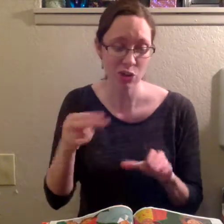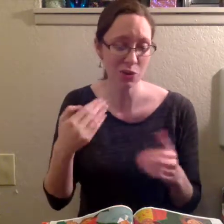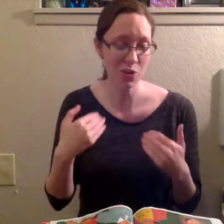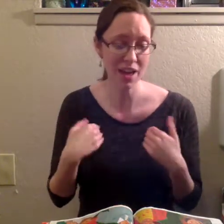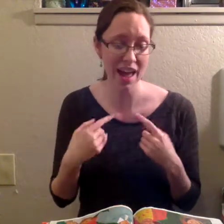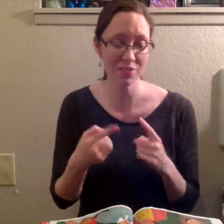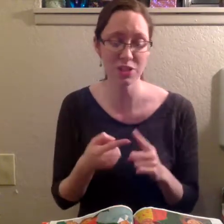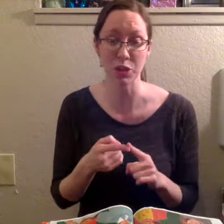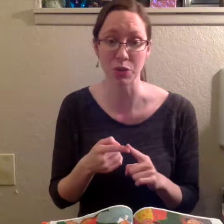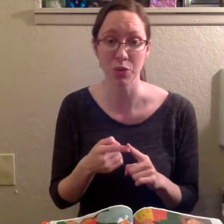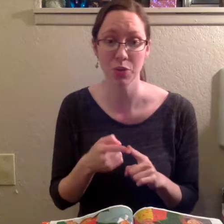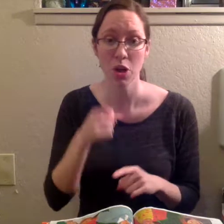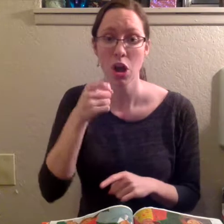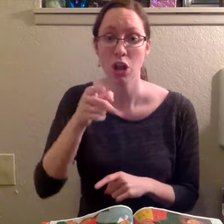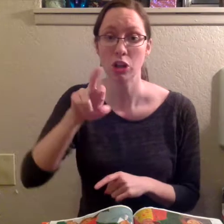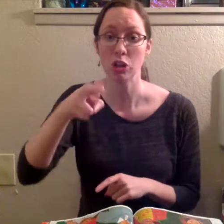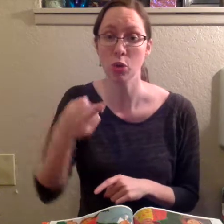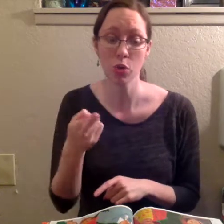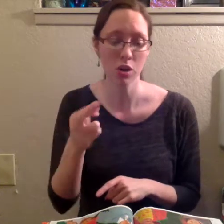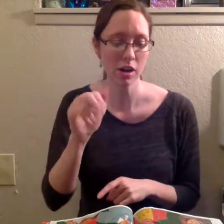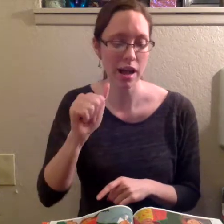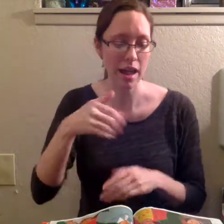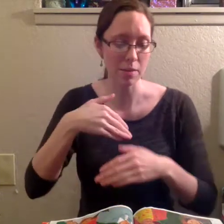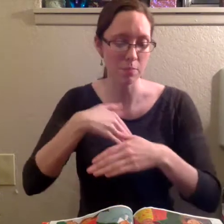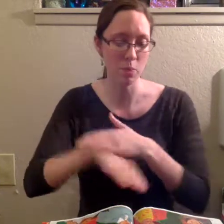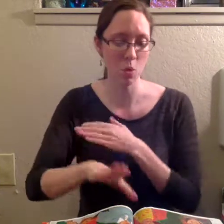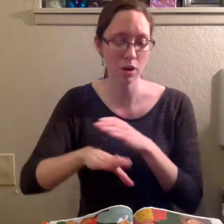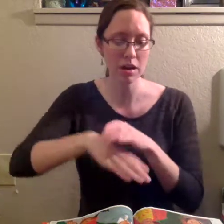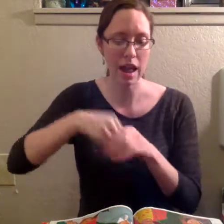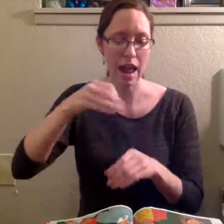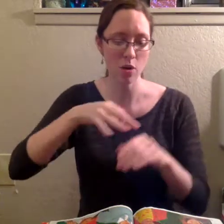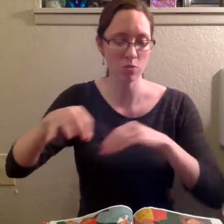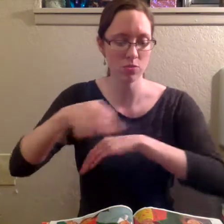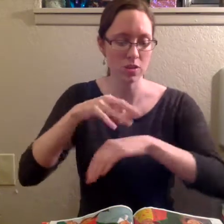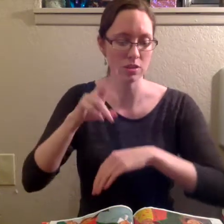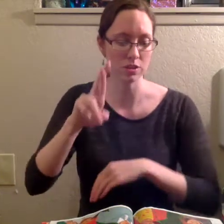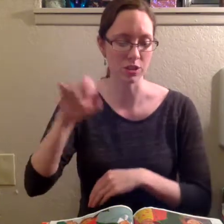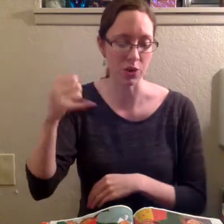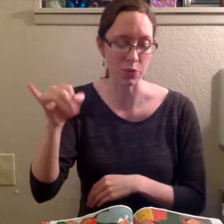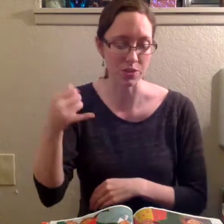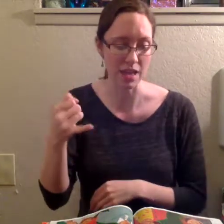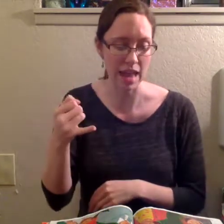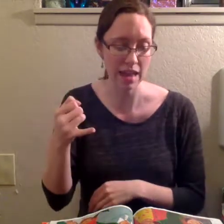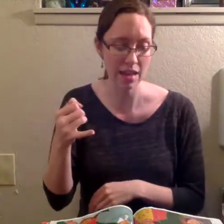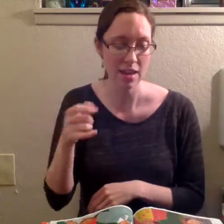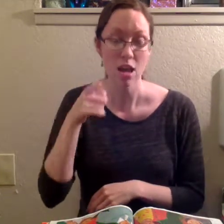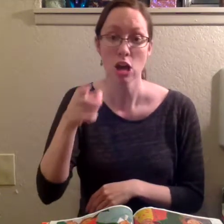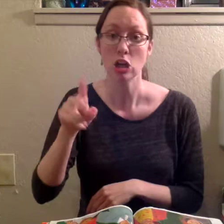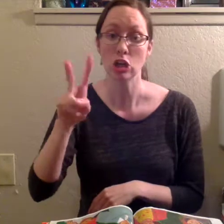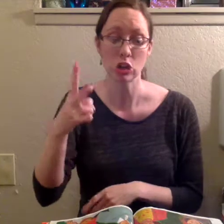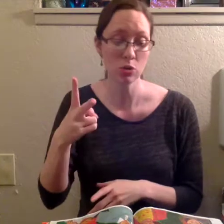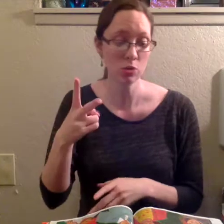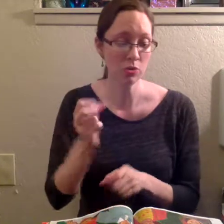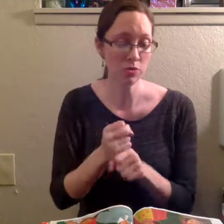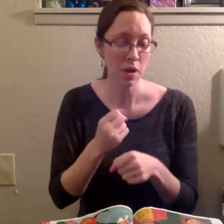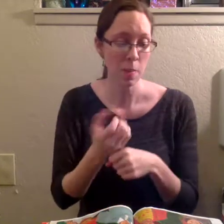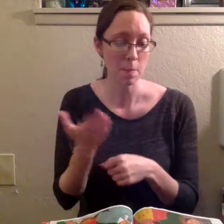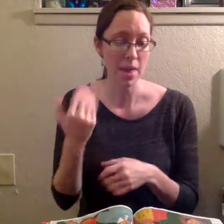don't have to. You're a born outfielder, Jose. You've